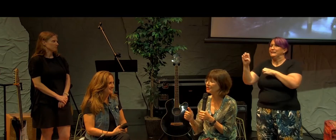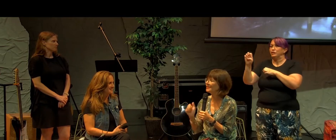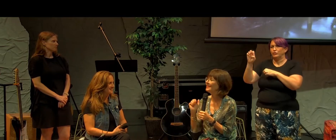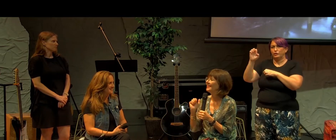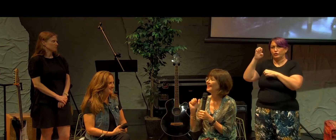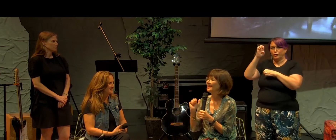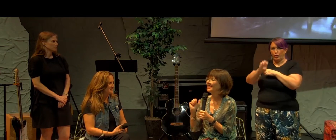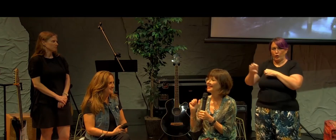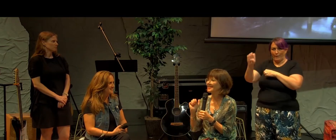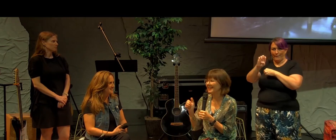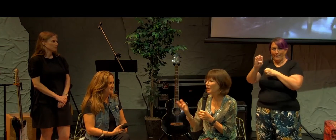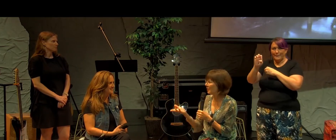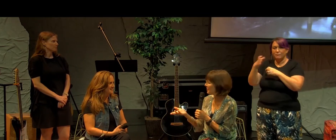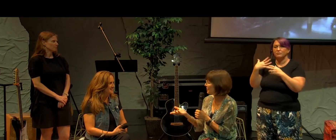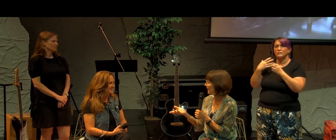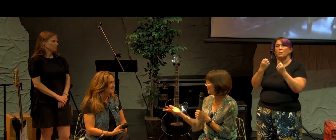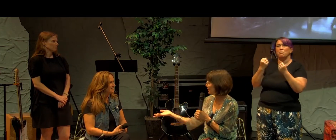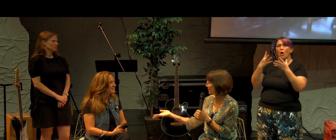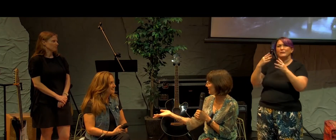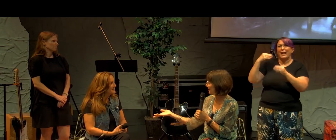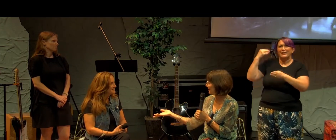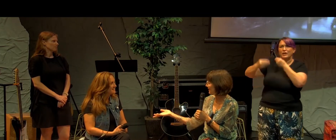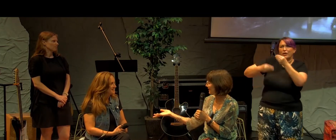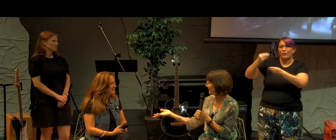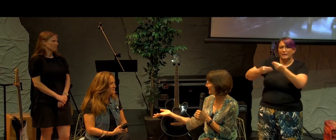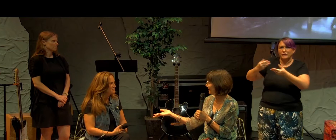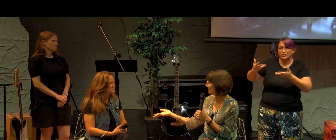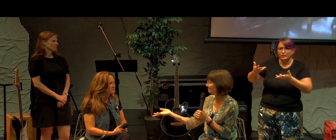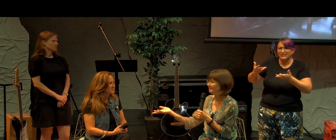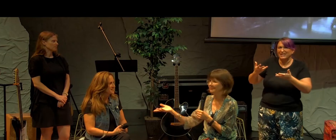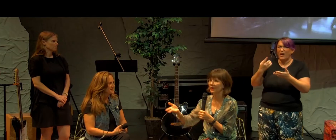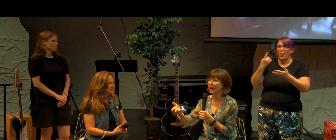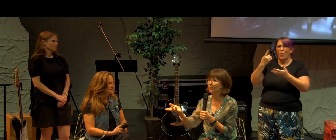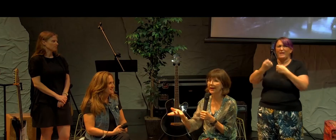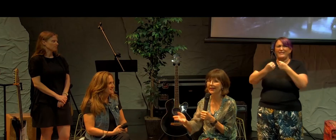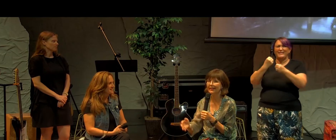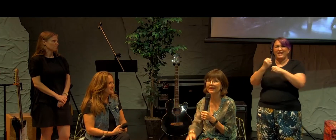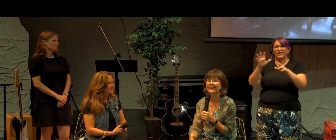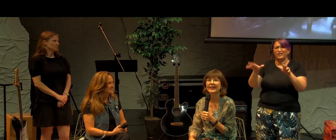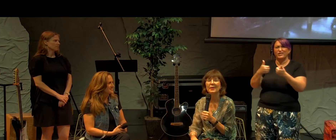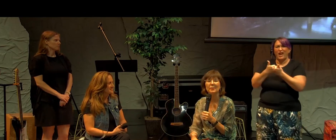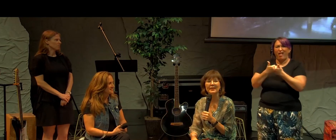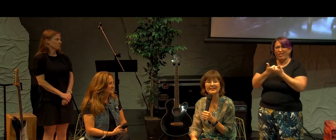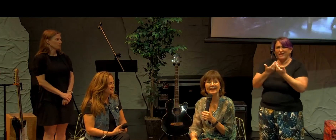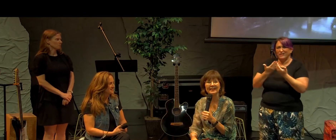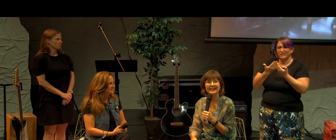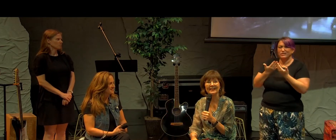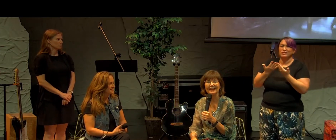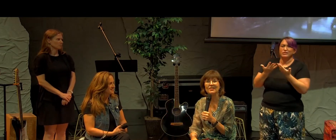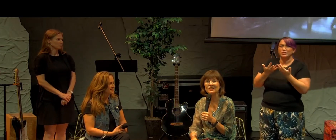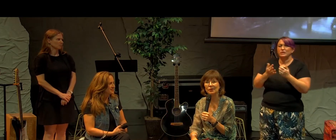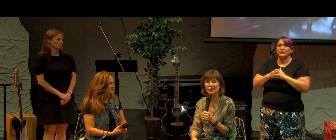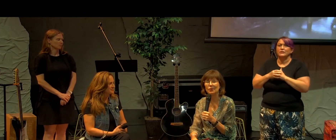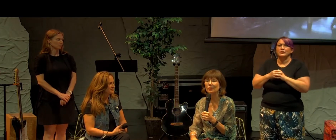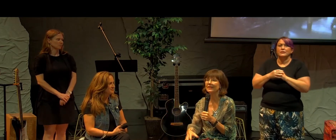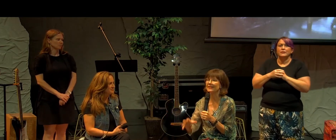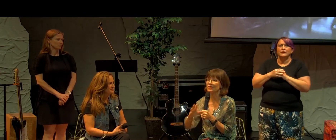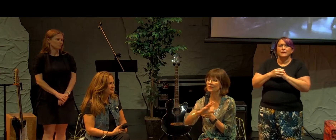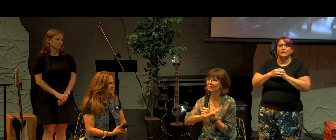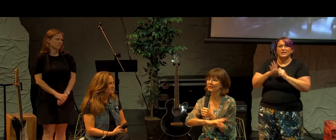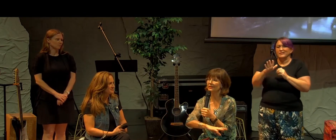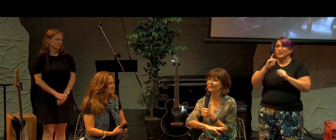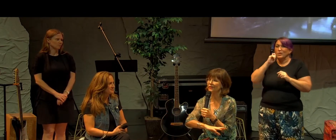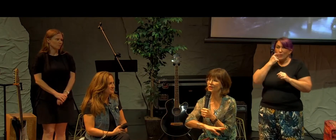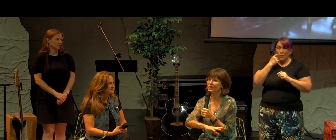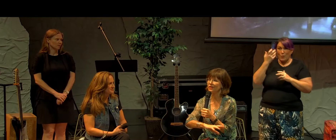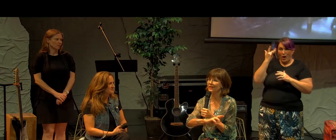multi-generational, it's kind of like a one-year challenge or a you know, helping hand thing. But it's so cool because they just